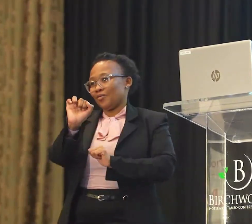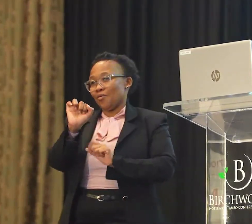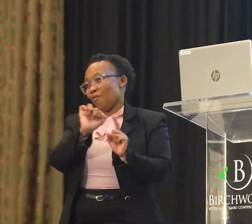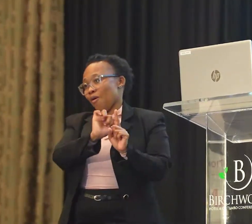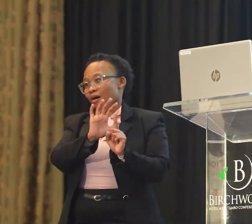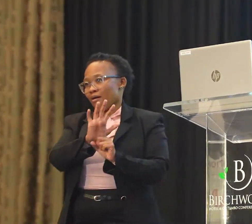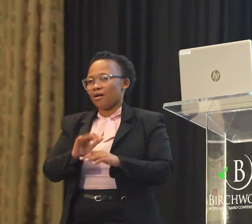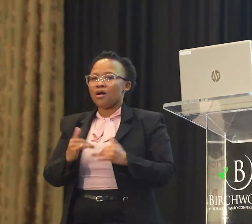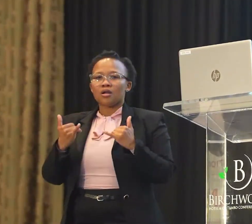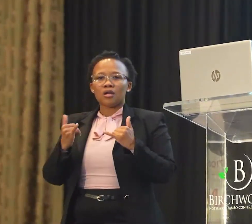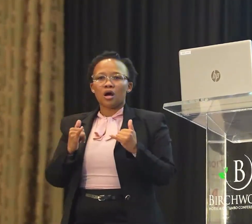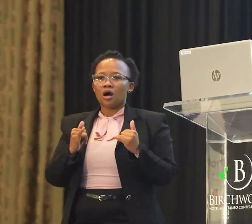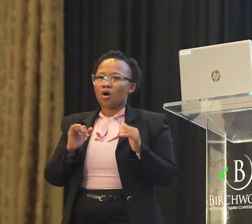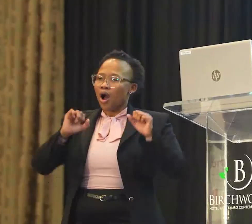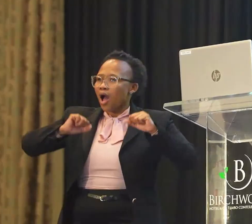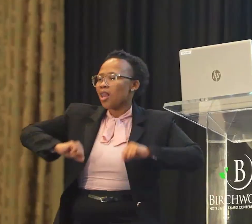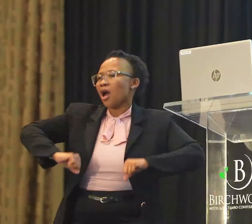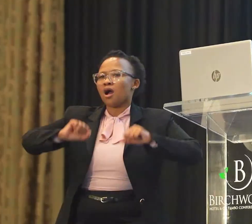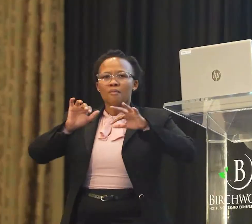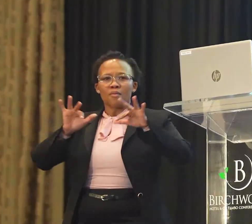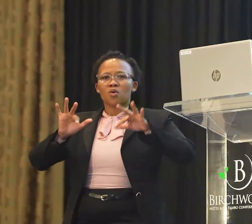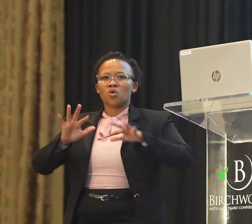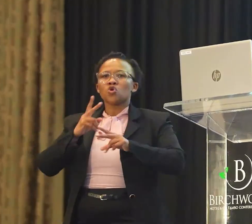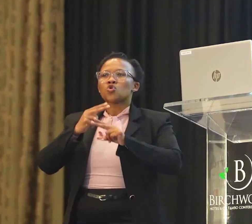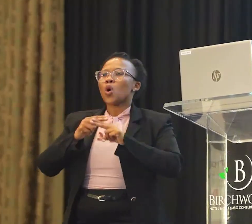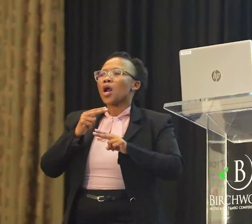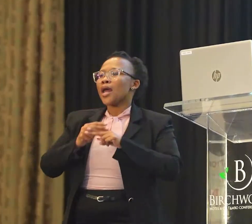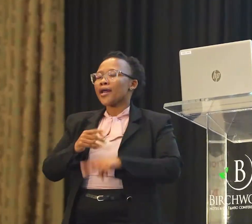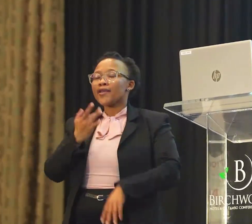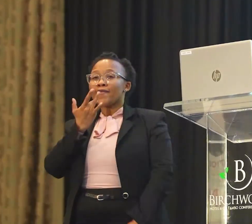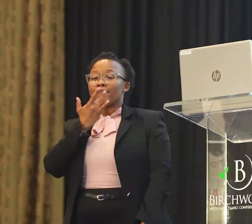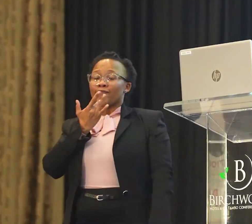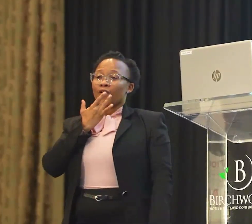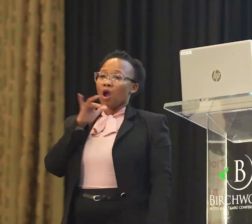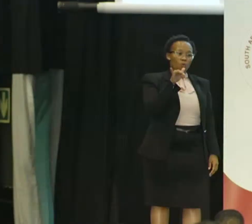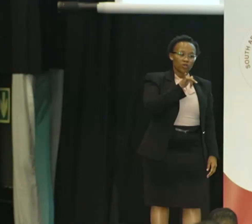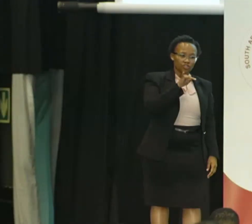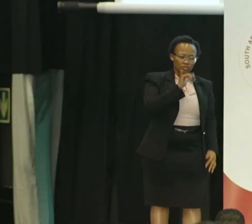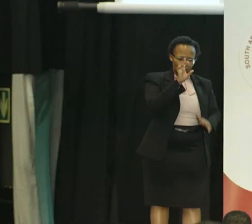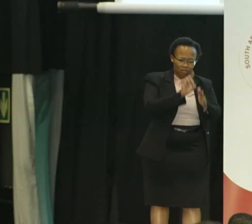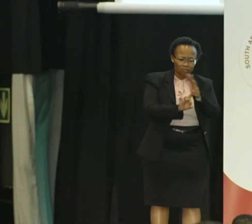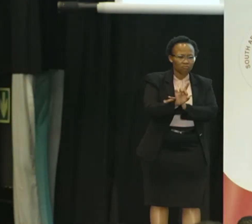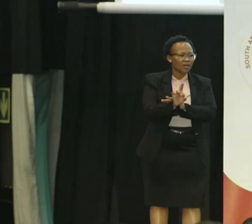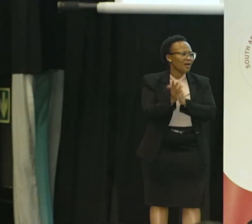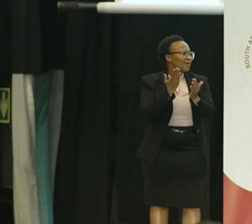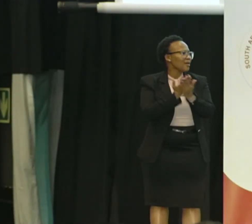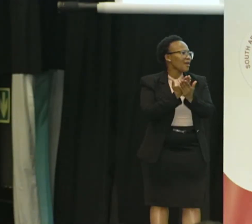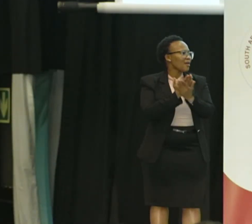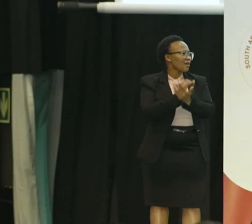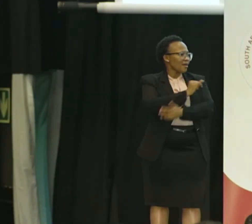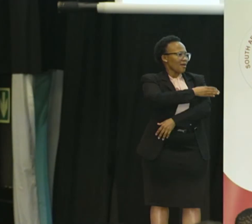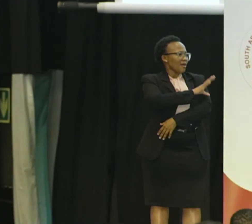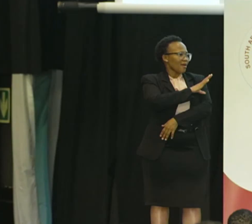trans people to use the bathroom that they prefer or having gender-neutral bathrooms in the clinics to ensure that trans people feel